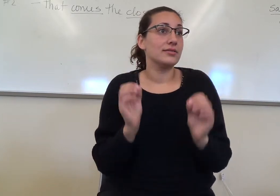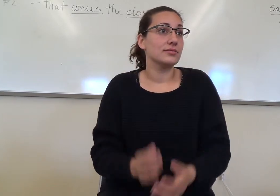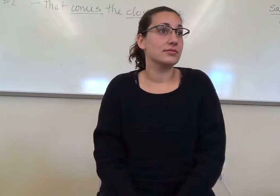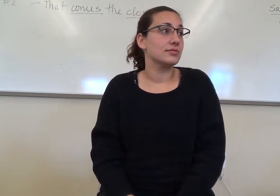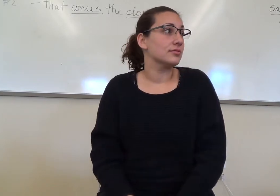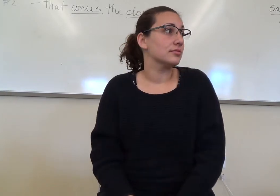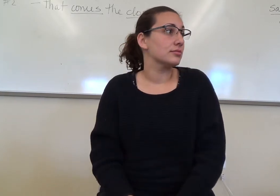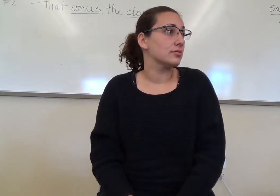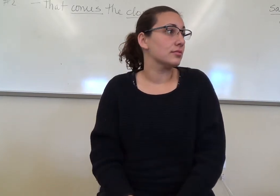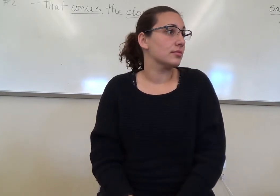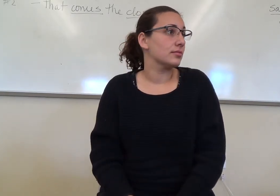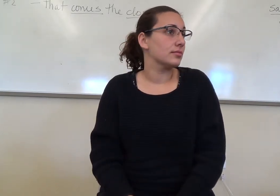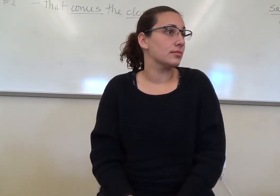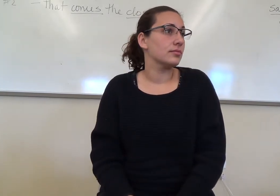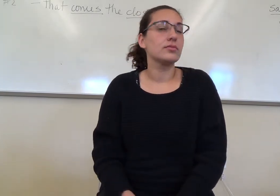Yeah, this is like our,